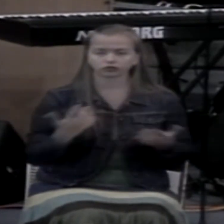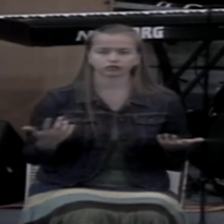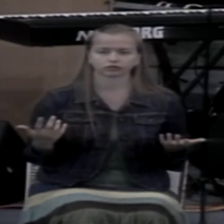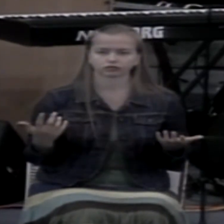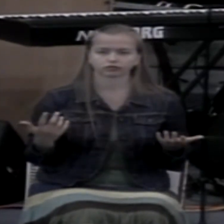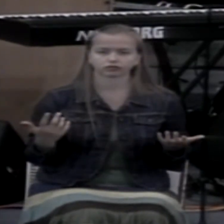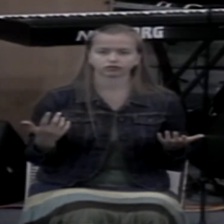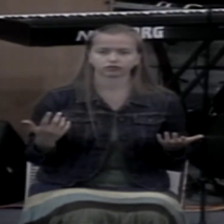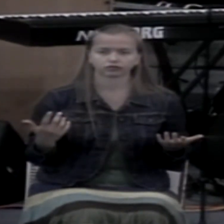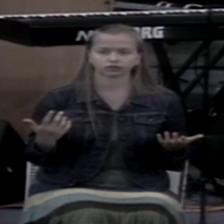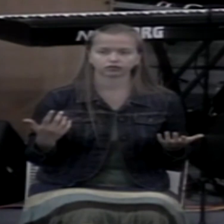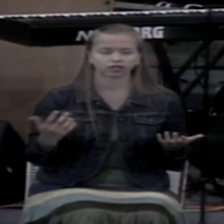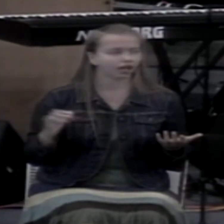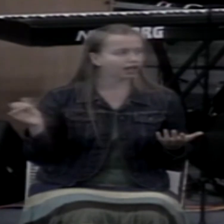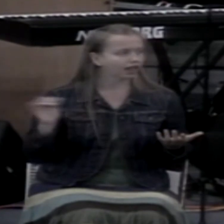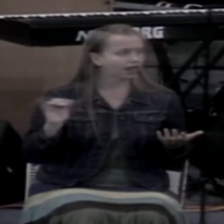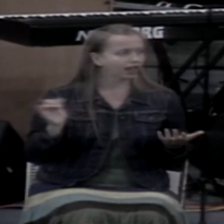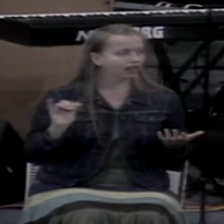You follow what I'm saying?